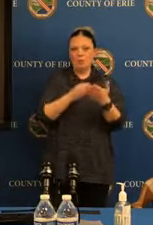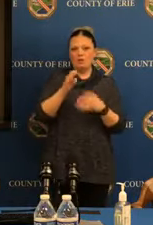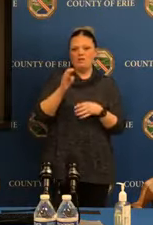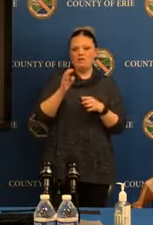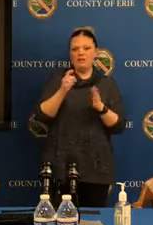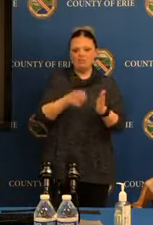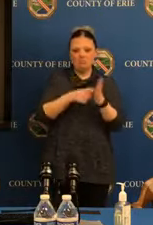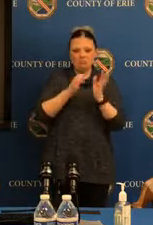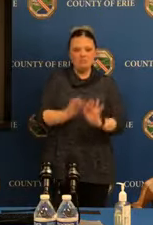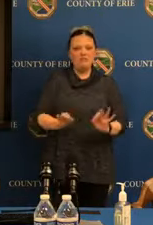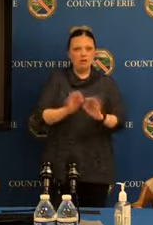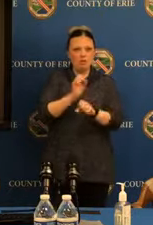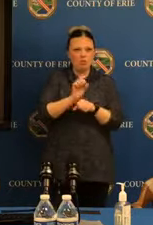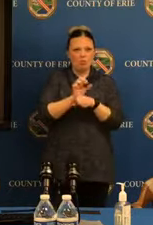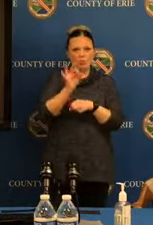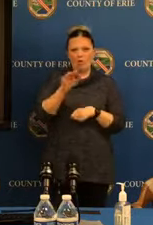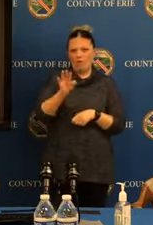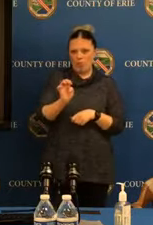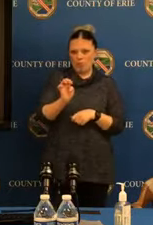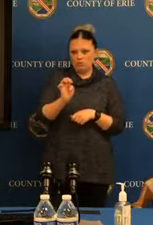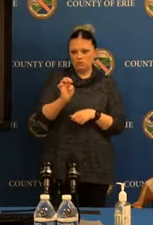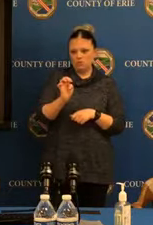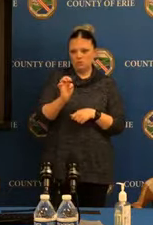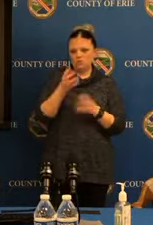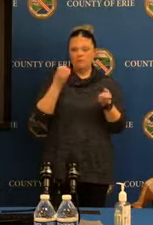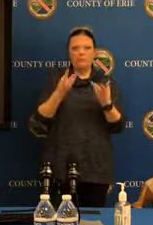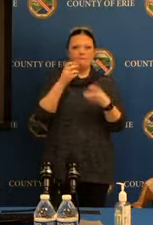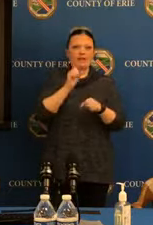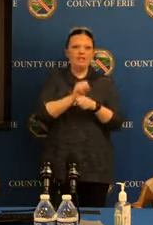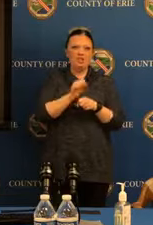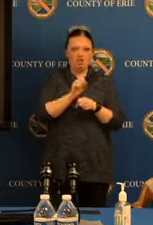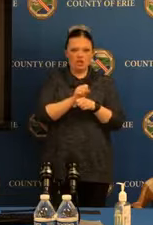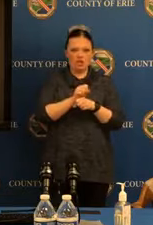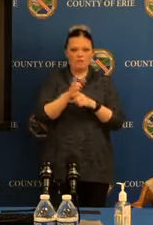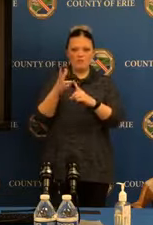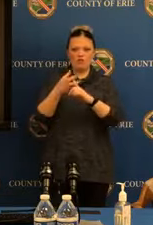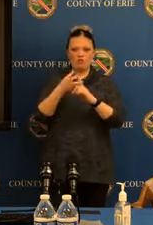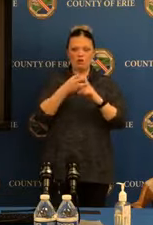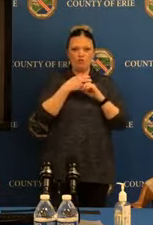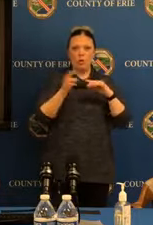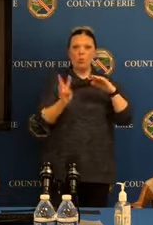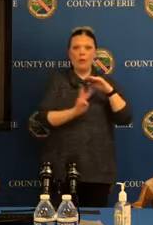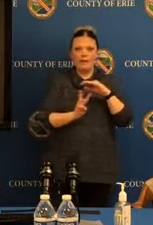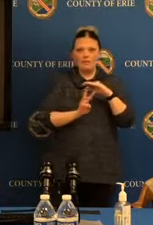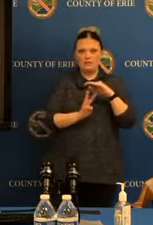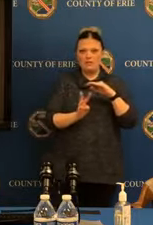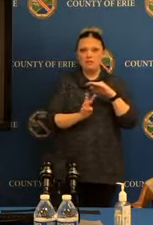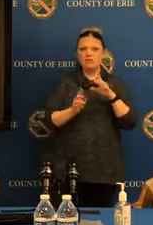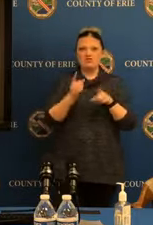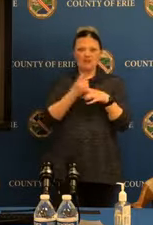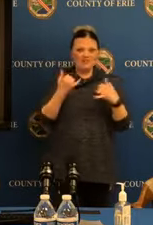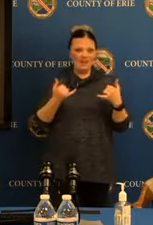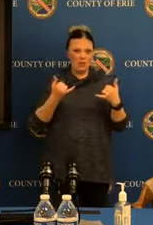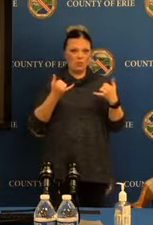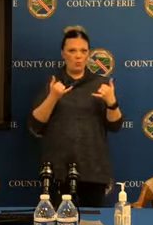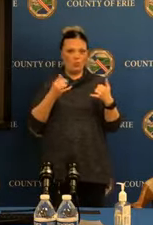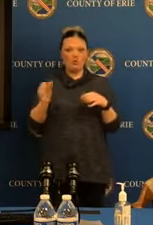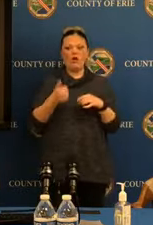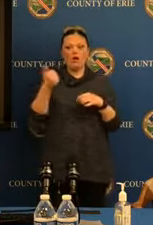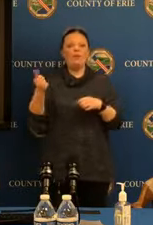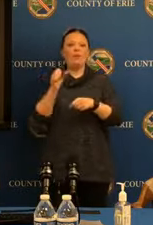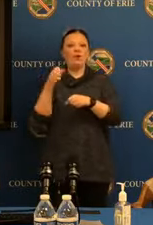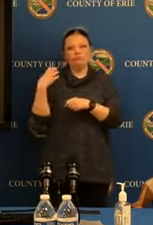essential workforce, and there are a number of jobs being recruited at Wegmans presently. There are other